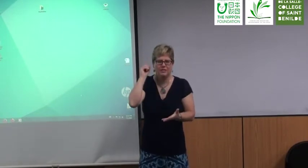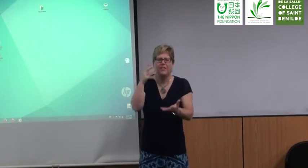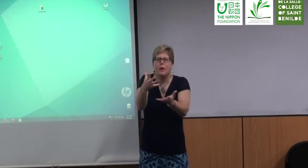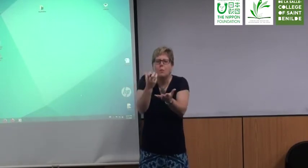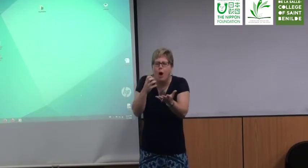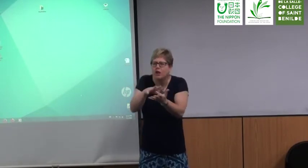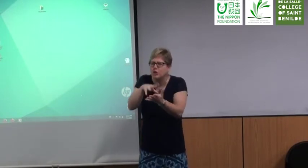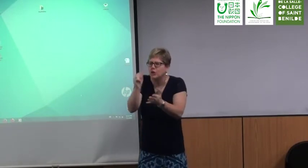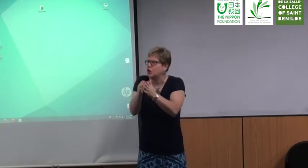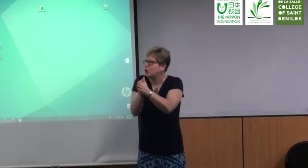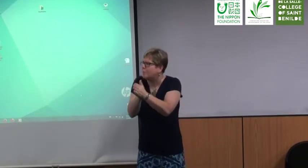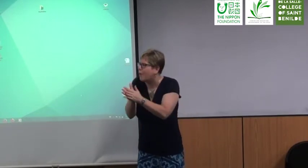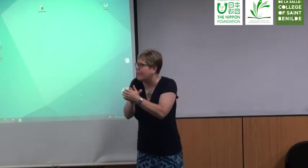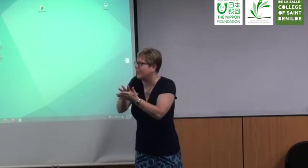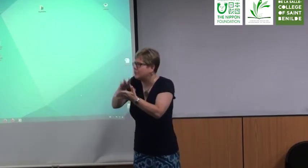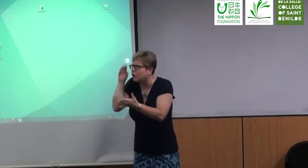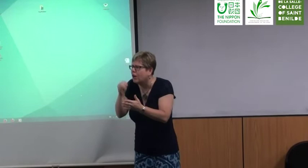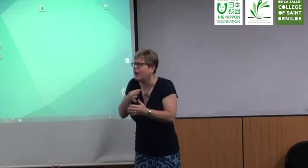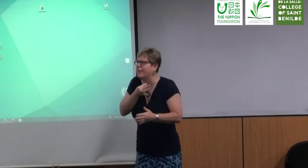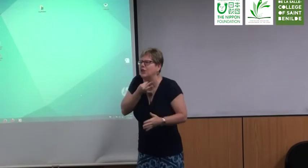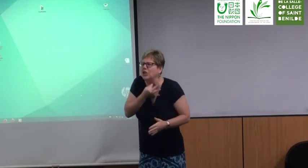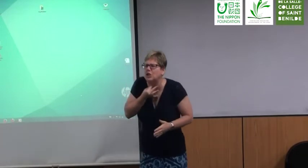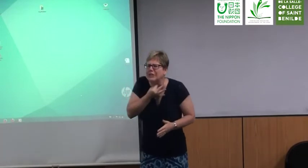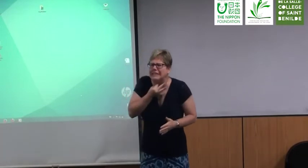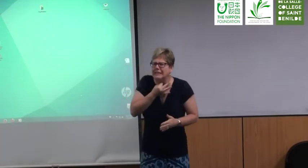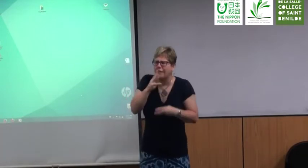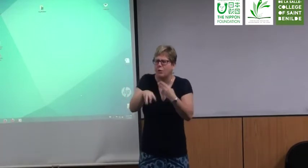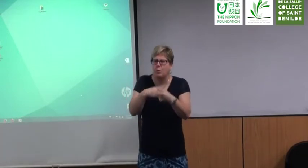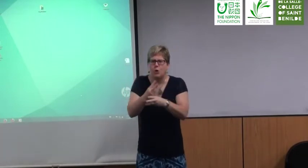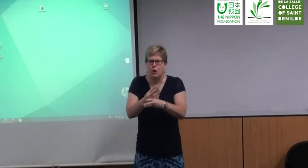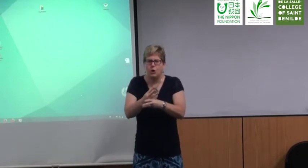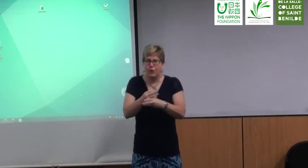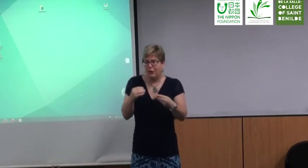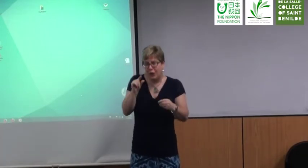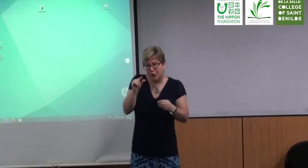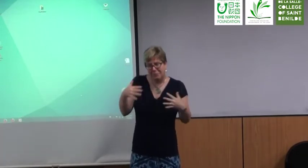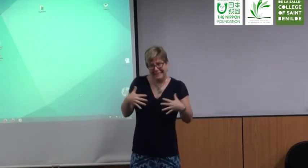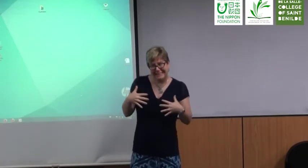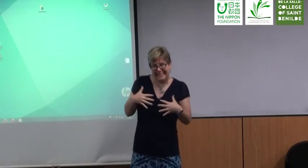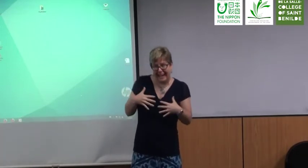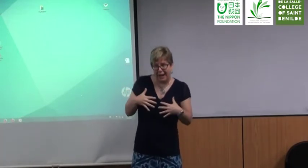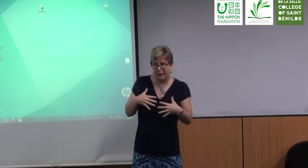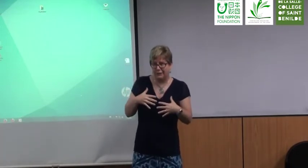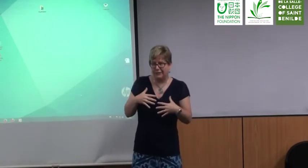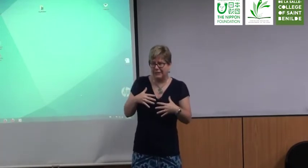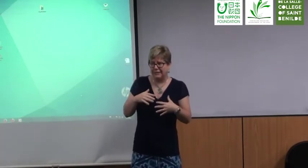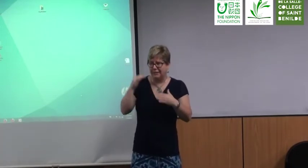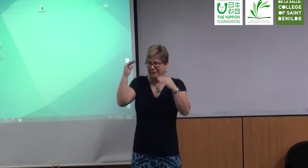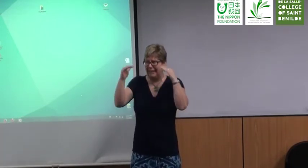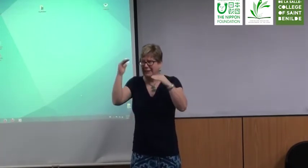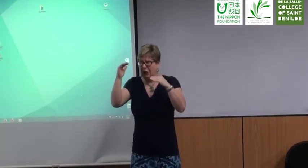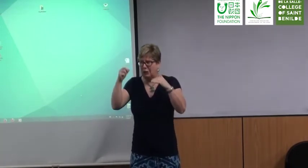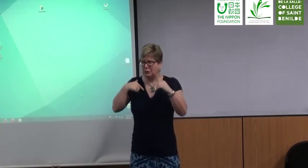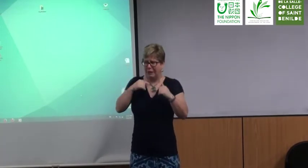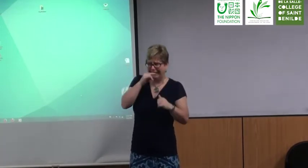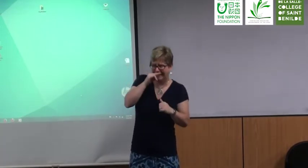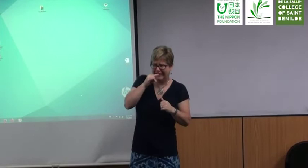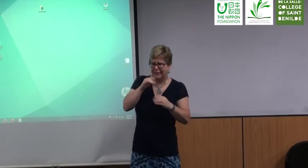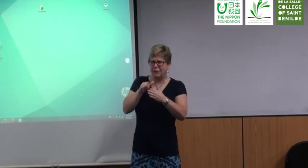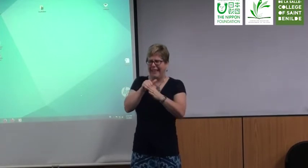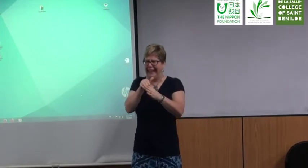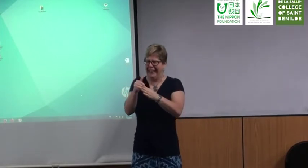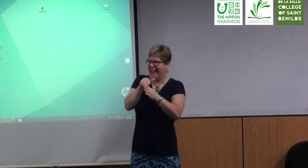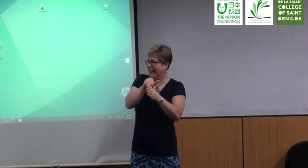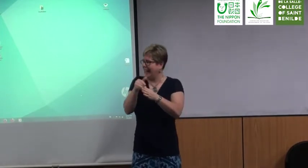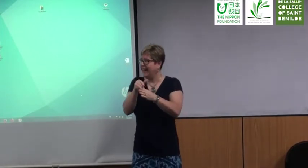great. I think those are really eager, motivated students who want to soak up everything that they can about the